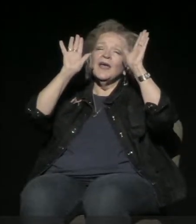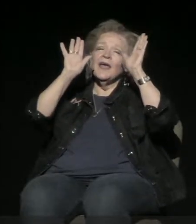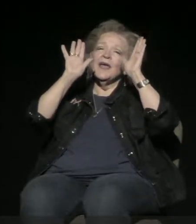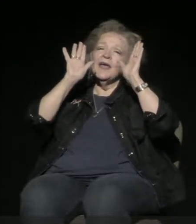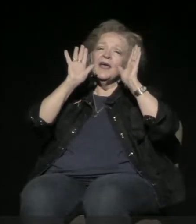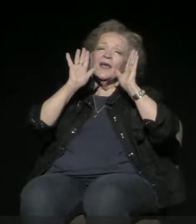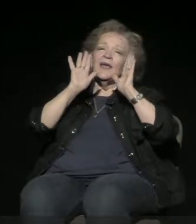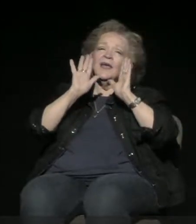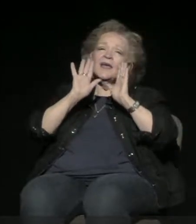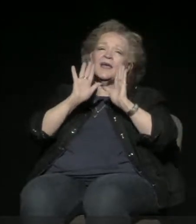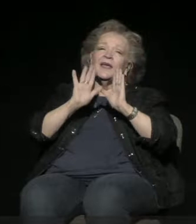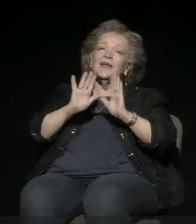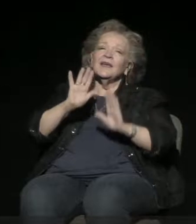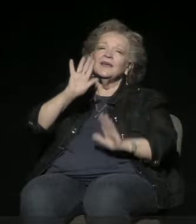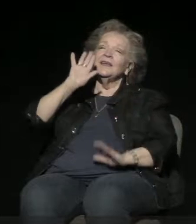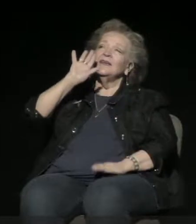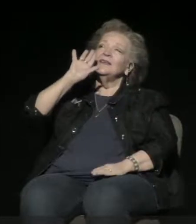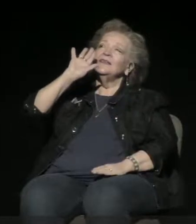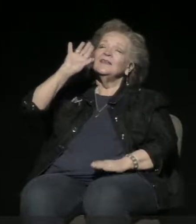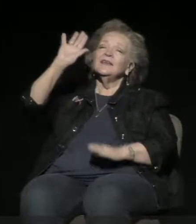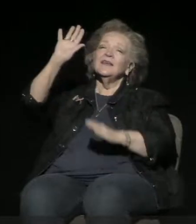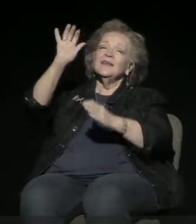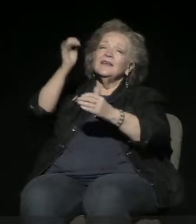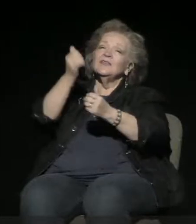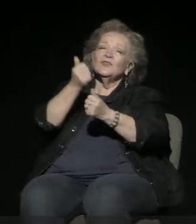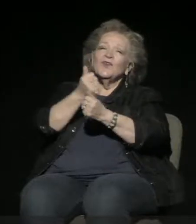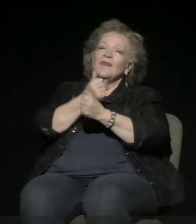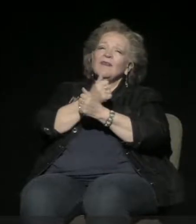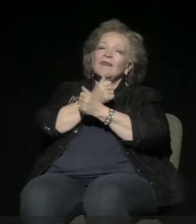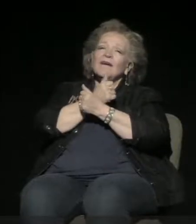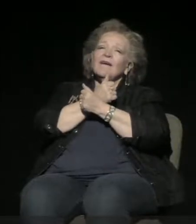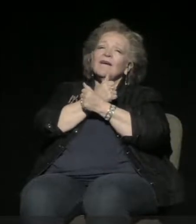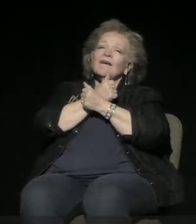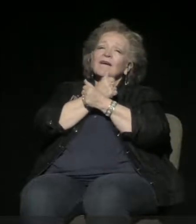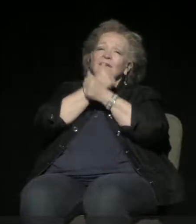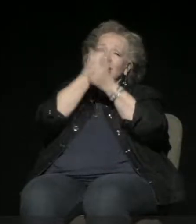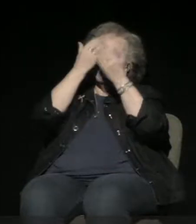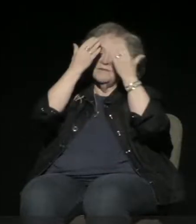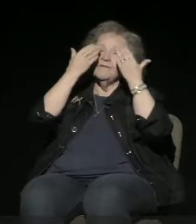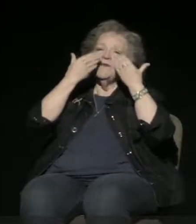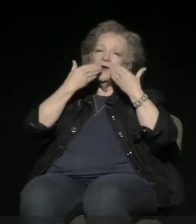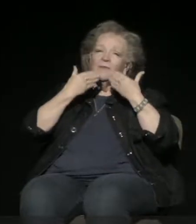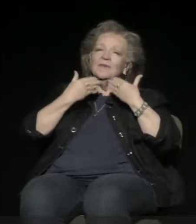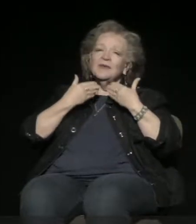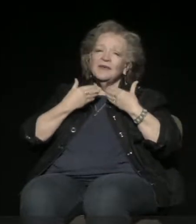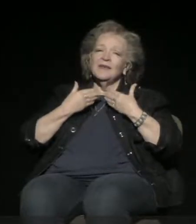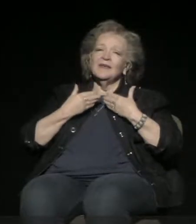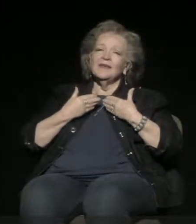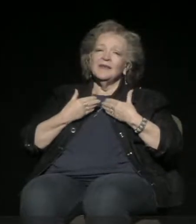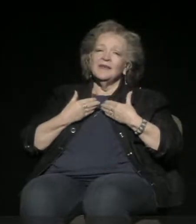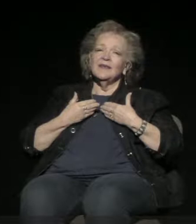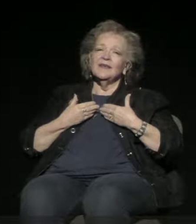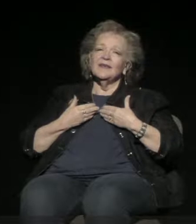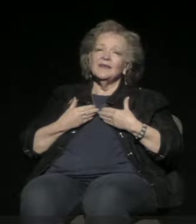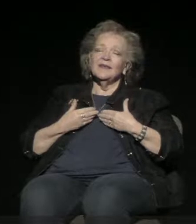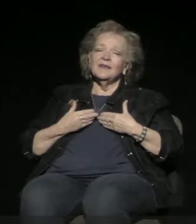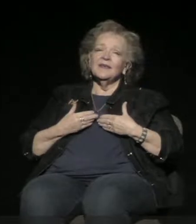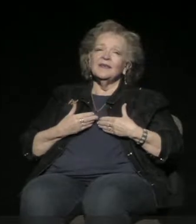is your love for me.